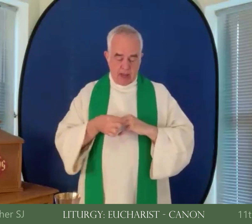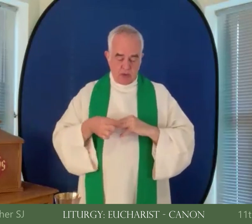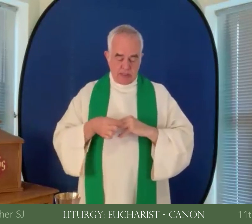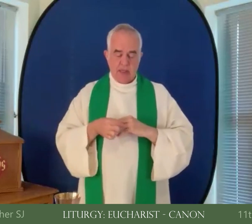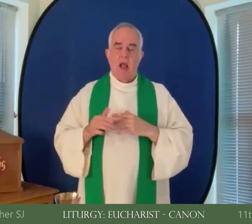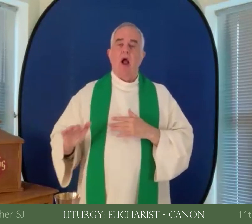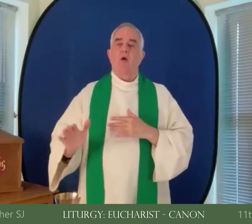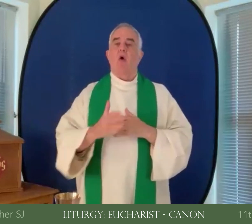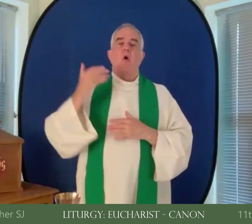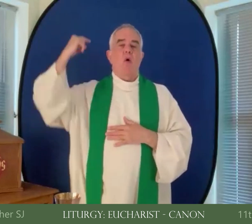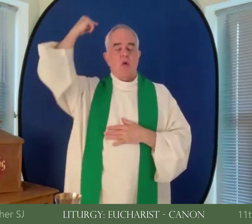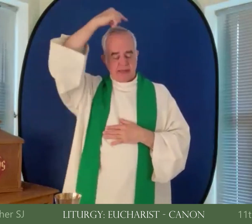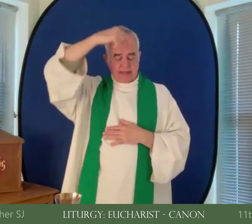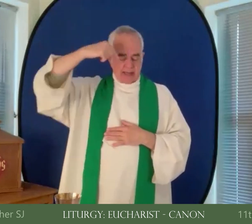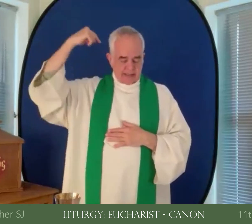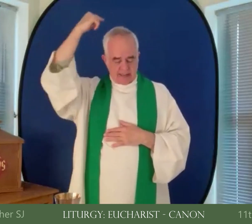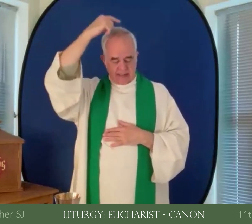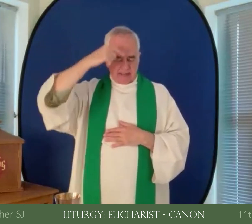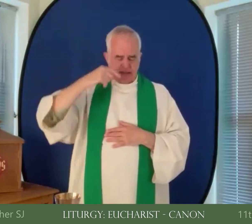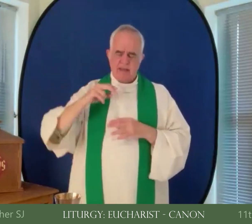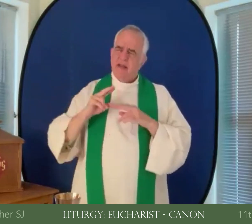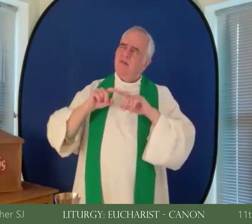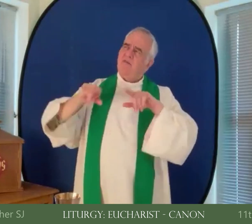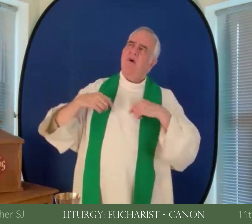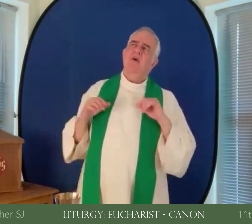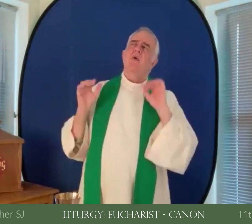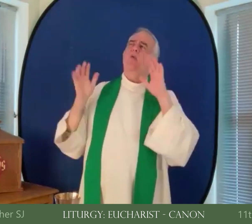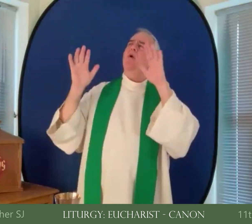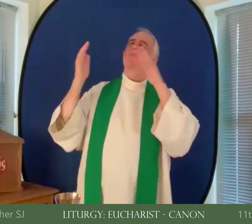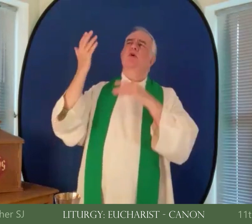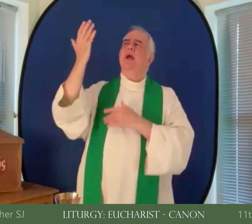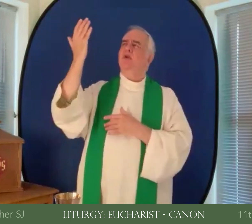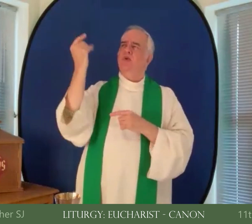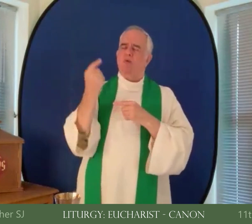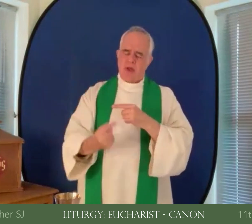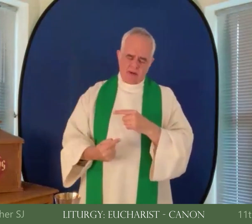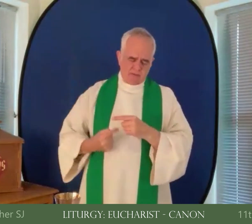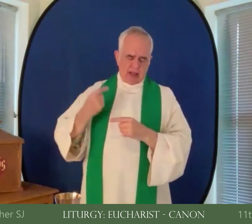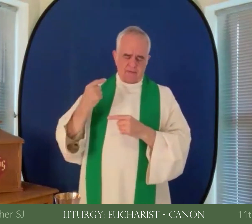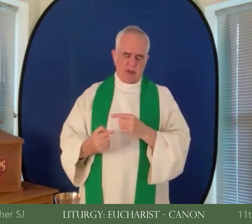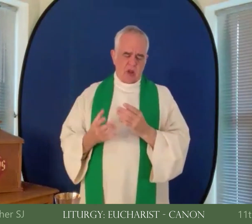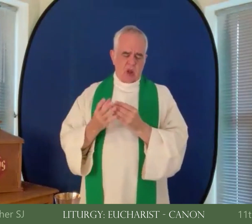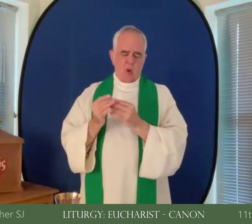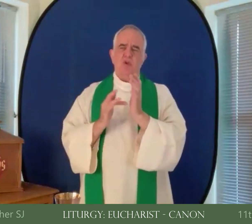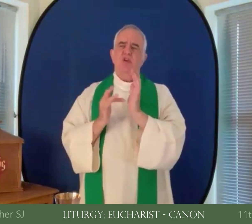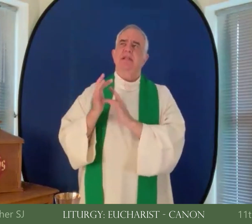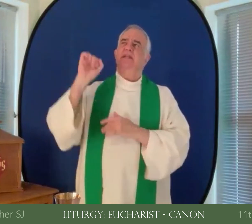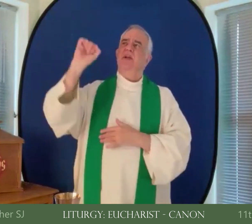spouse, and all the saints. Father, we praise you forever. With Jesus,